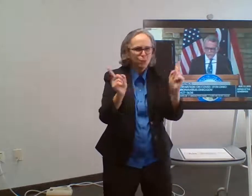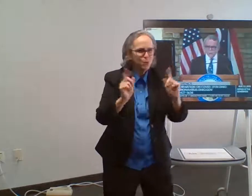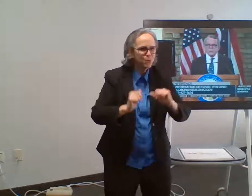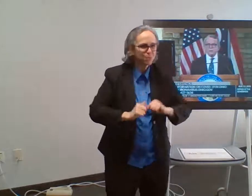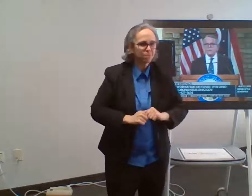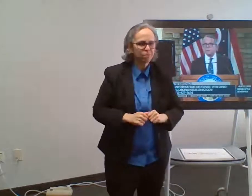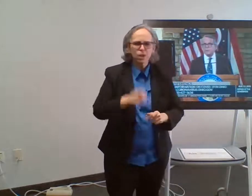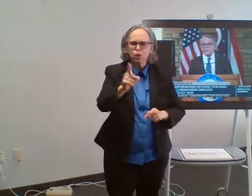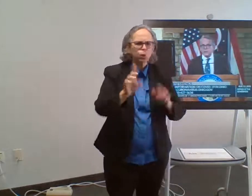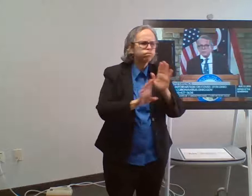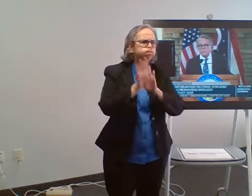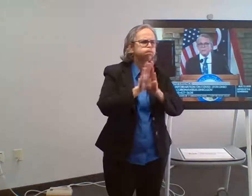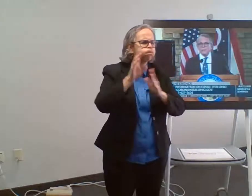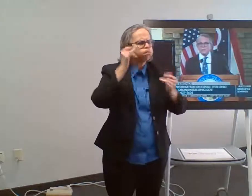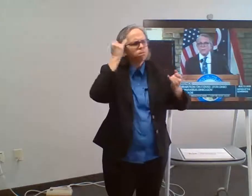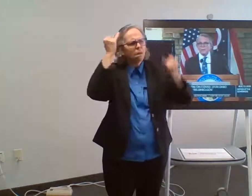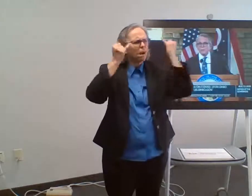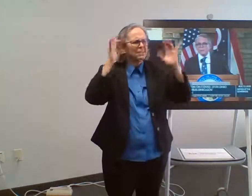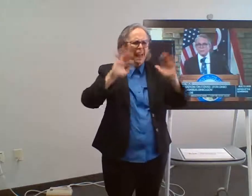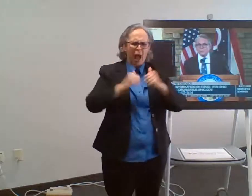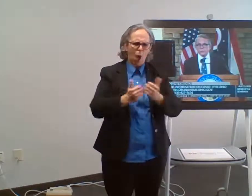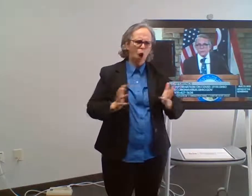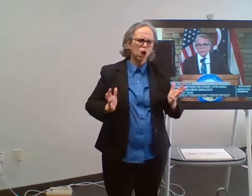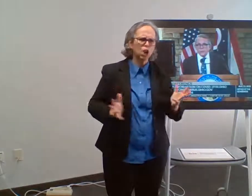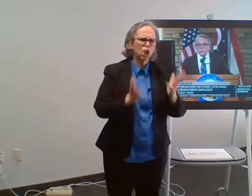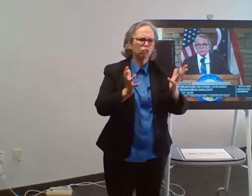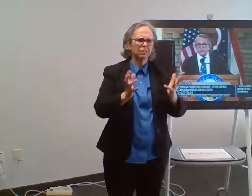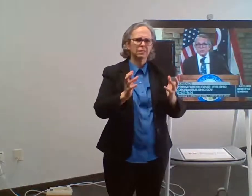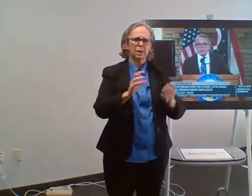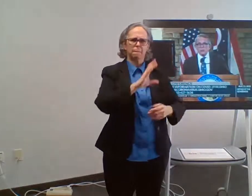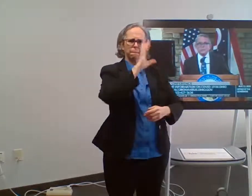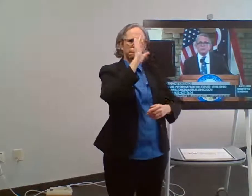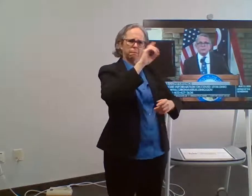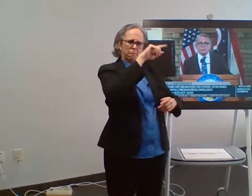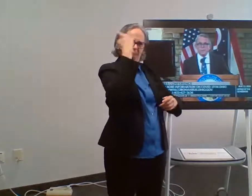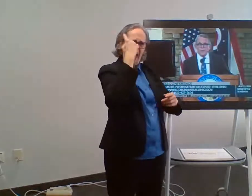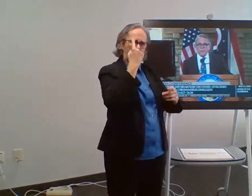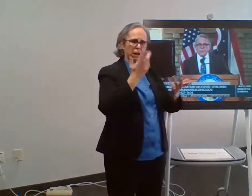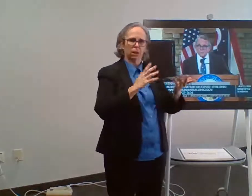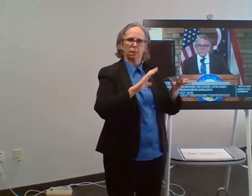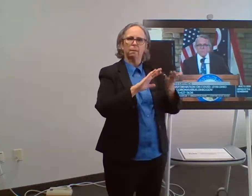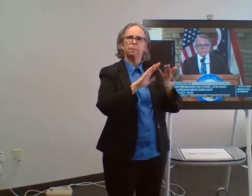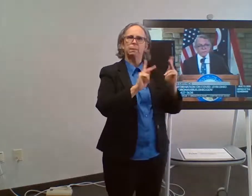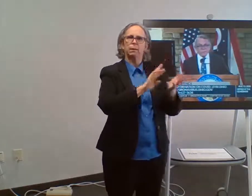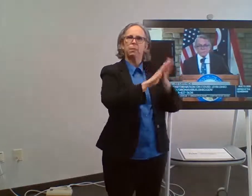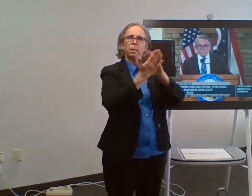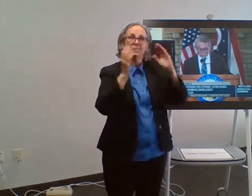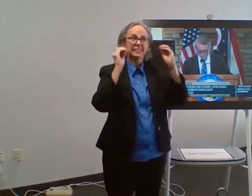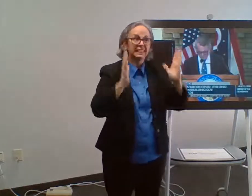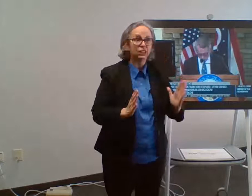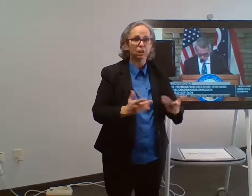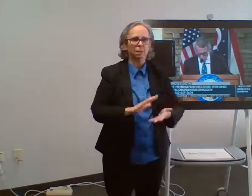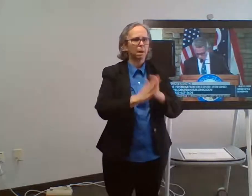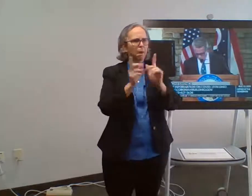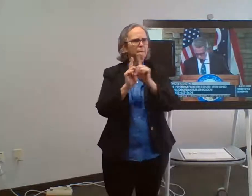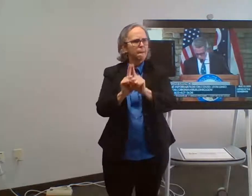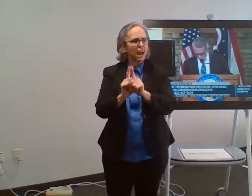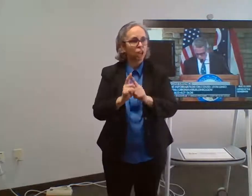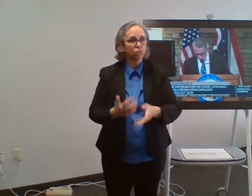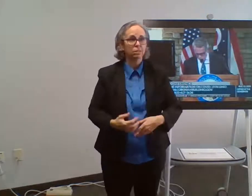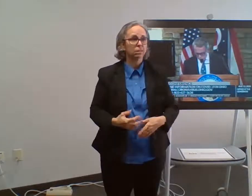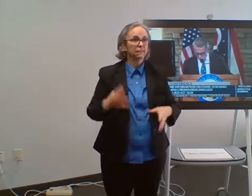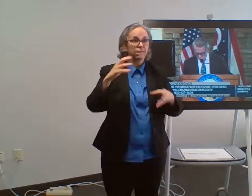African Americans to become teachers, to become mentors, to be in our school system. Very, very important.